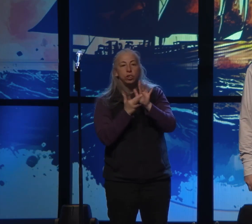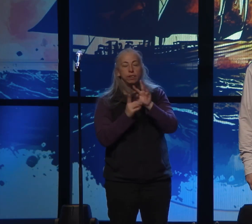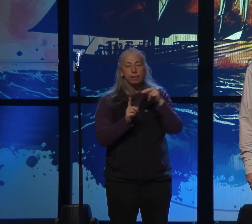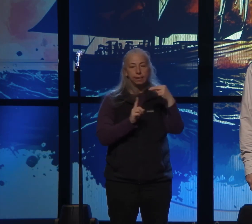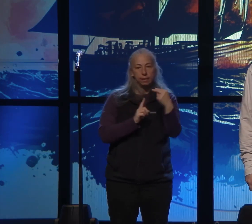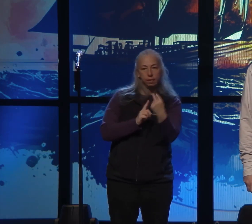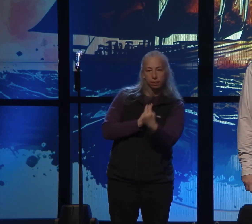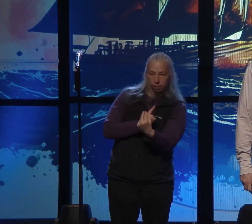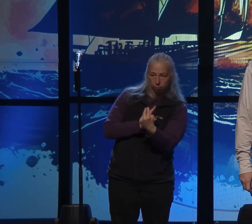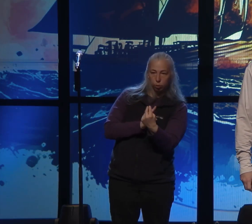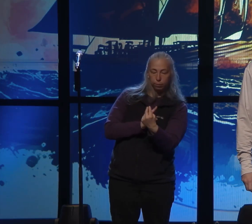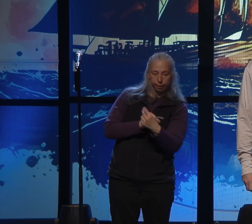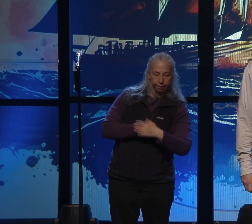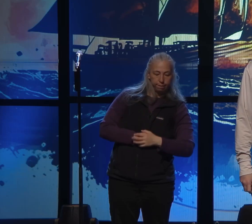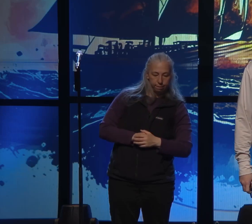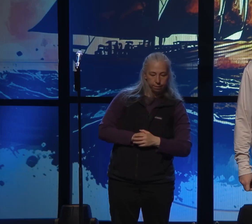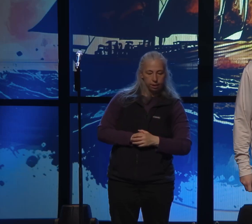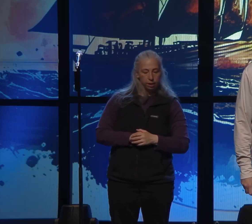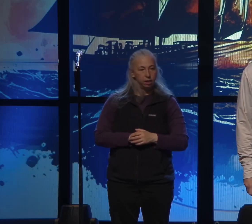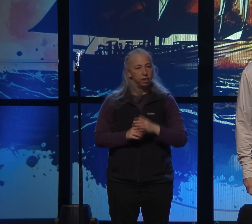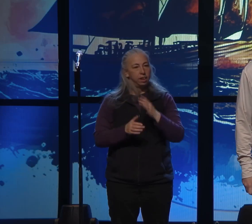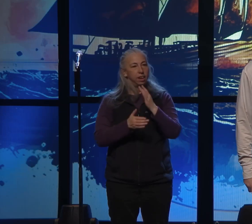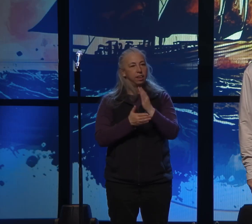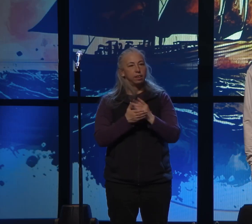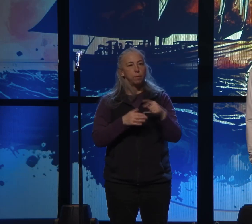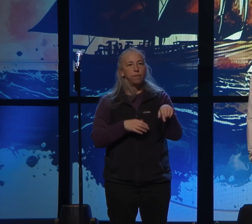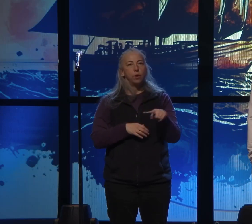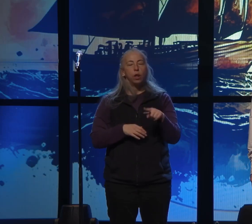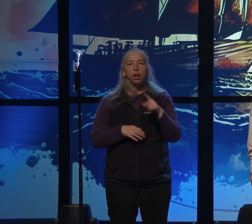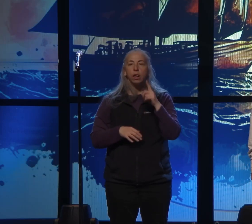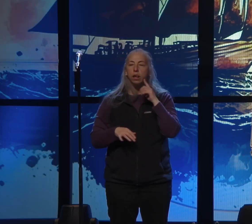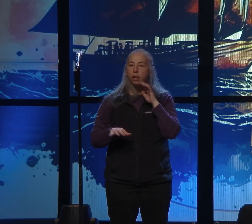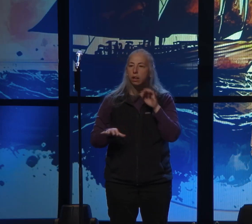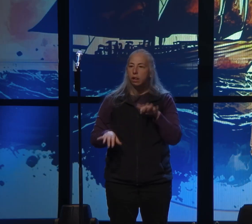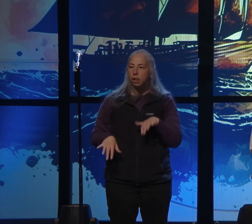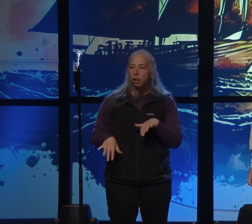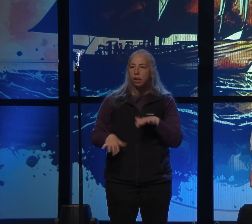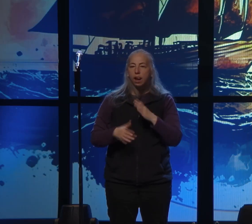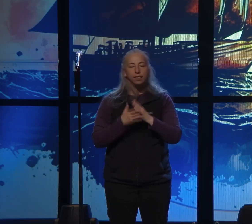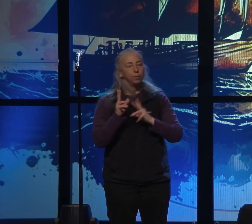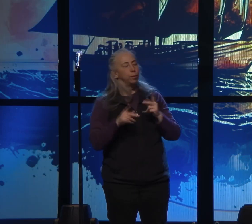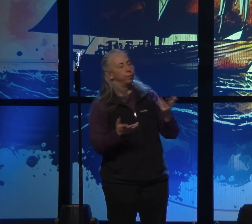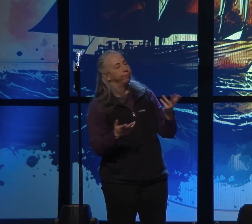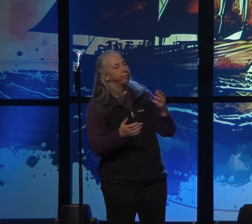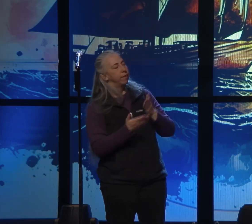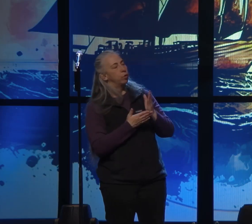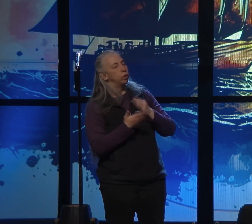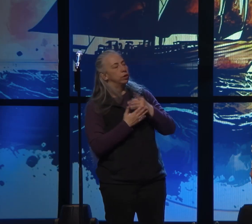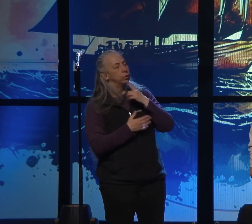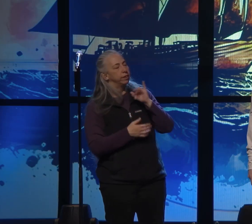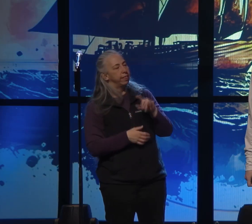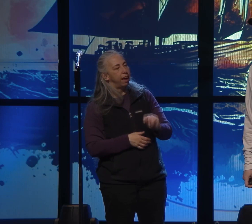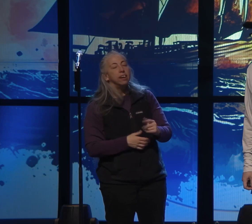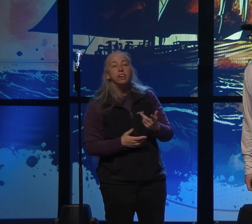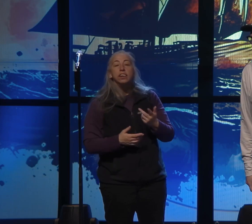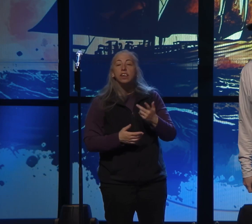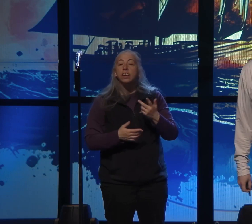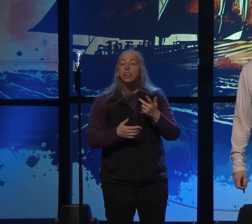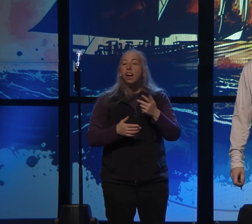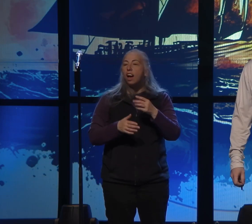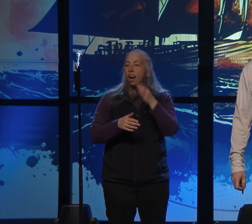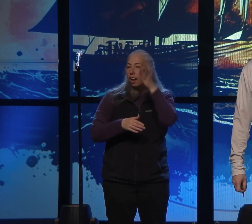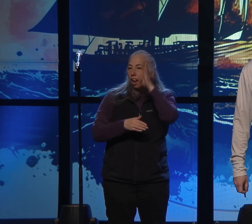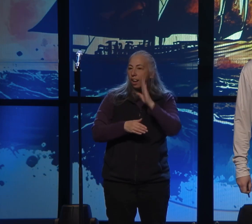shock you. Some of you are going to be like, I can't believe he said that. Most of you are going to be like, well, duh, of course you would say that. What is God's will for your